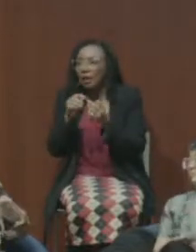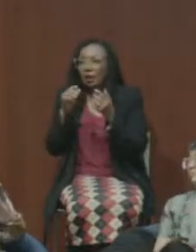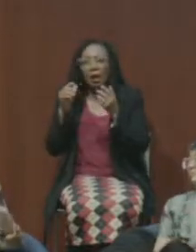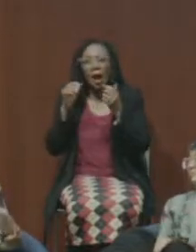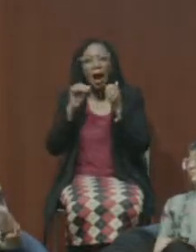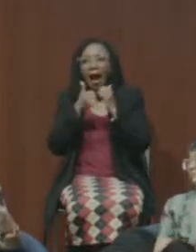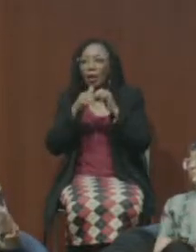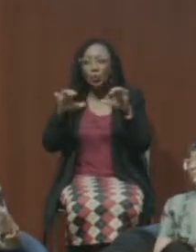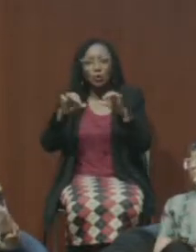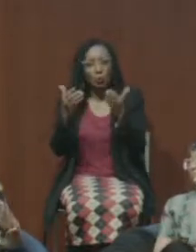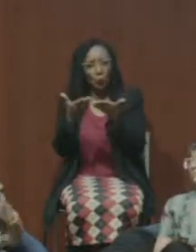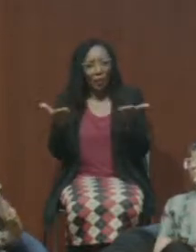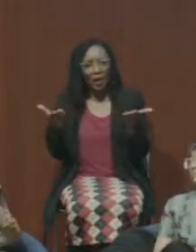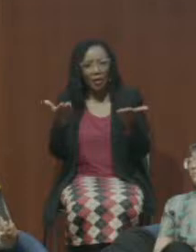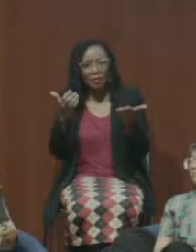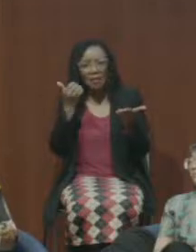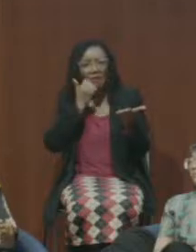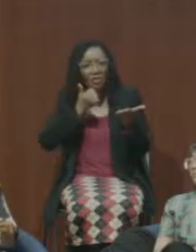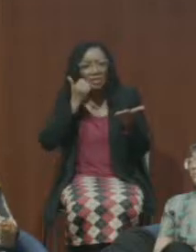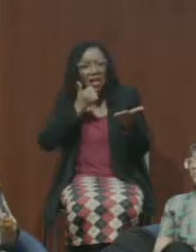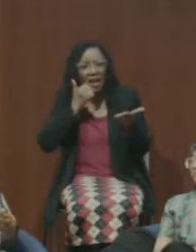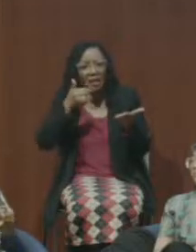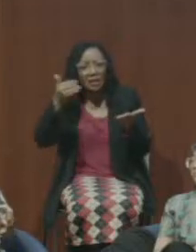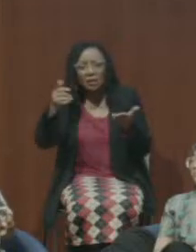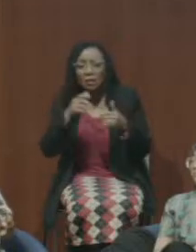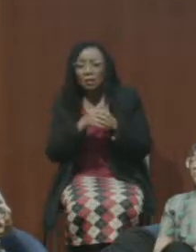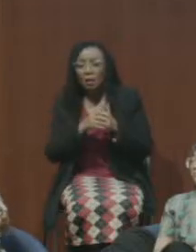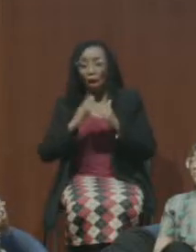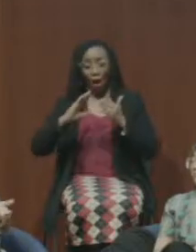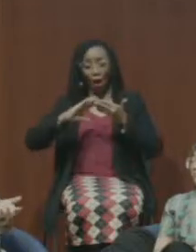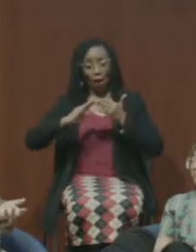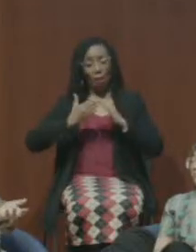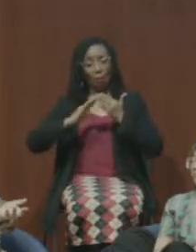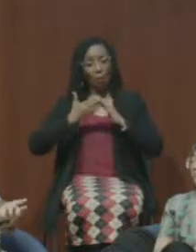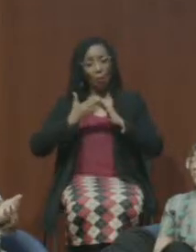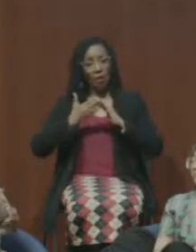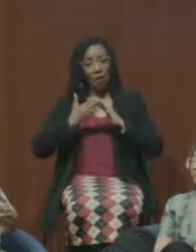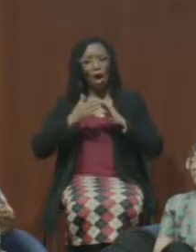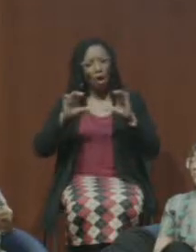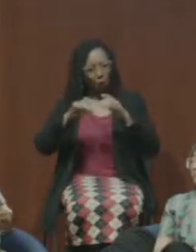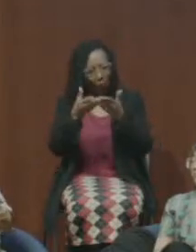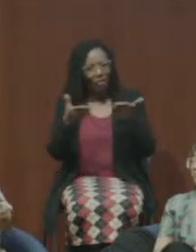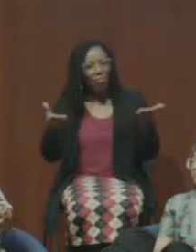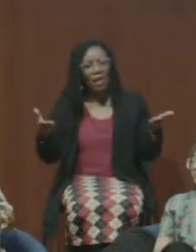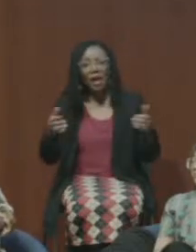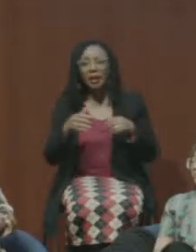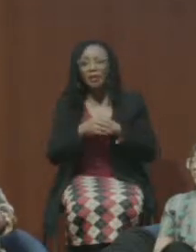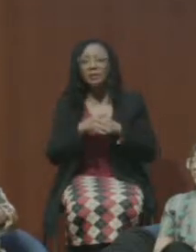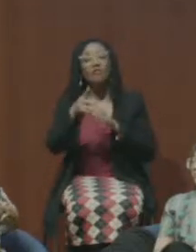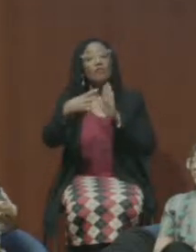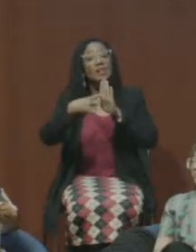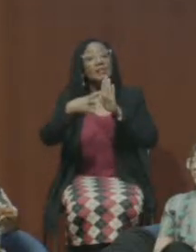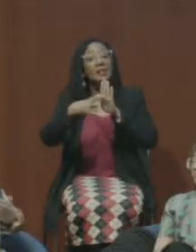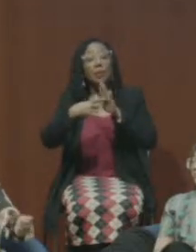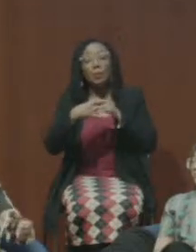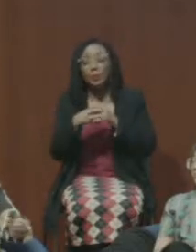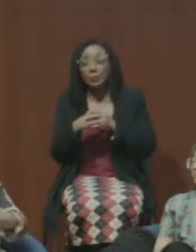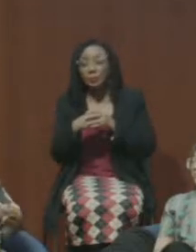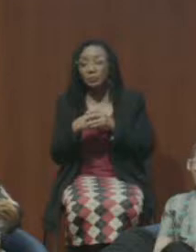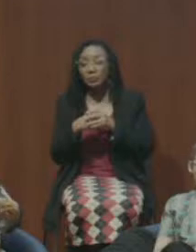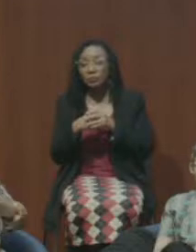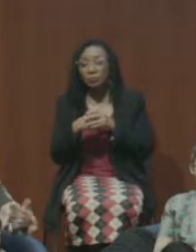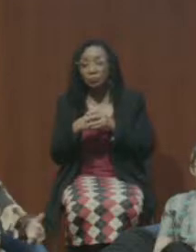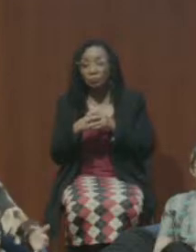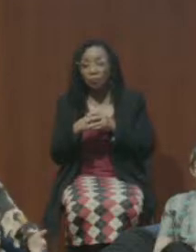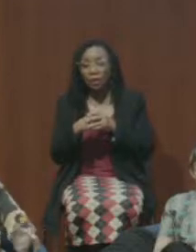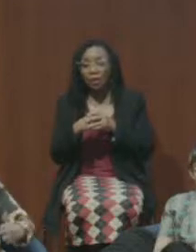we do things. Now, our community are doing things. They are like, for example, families